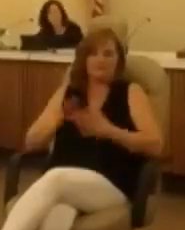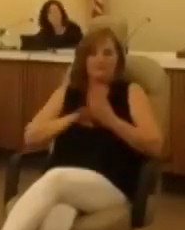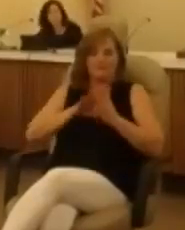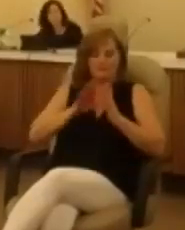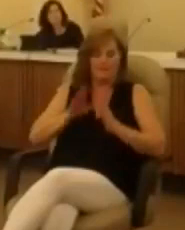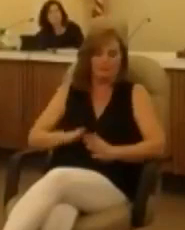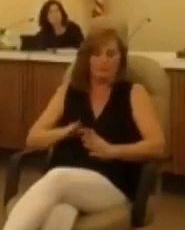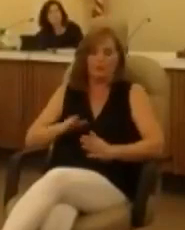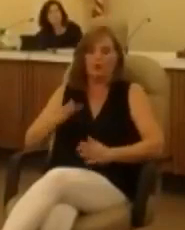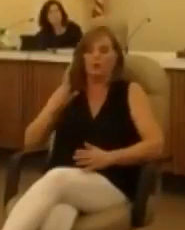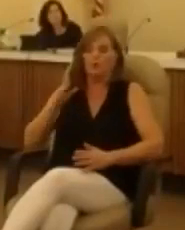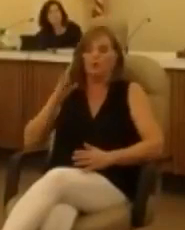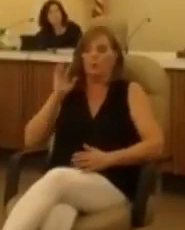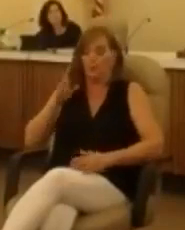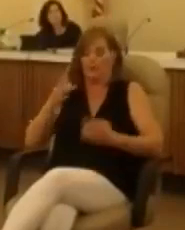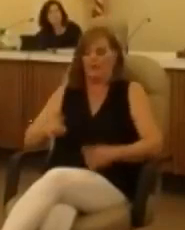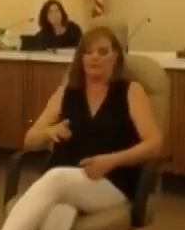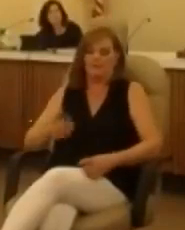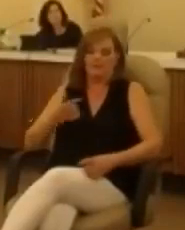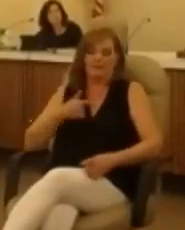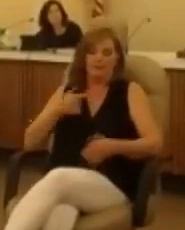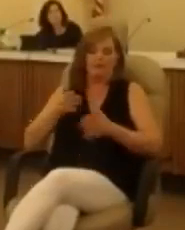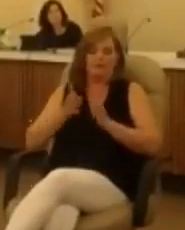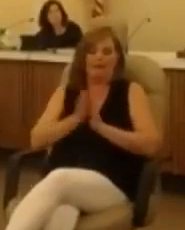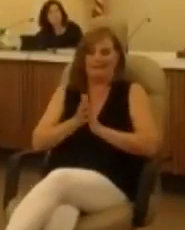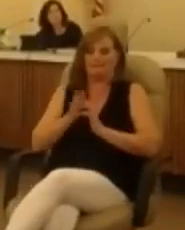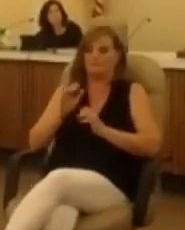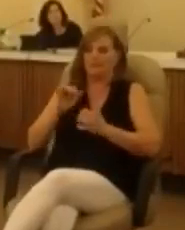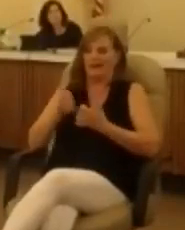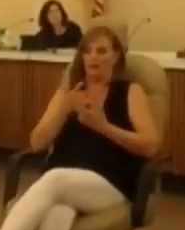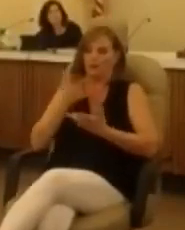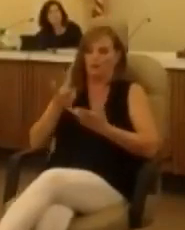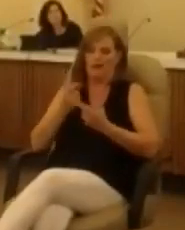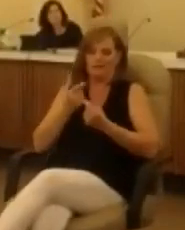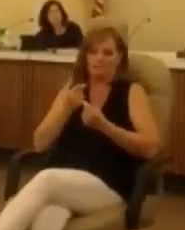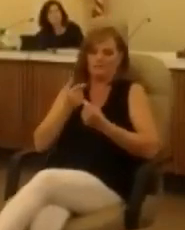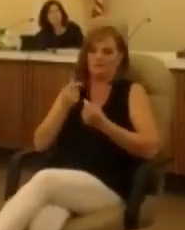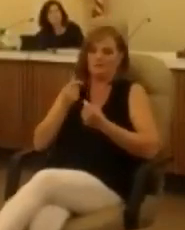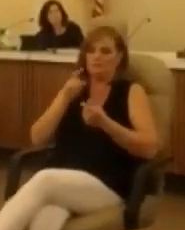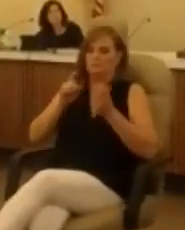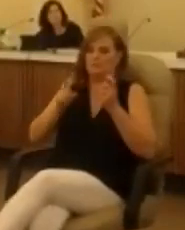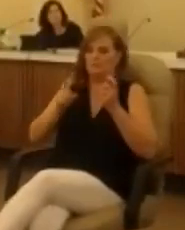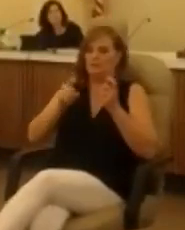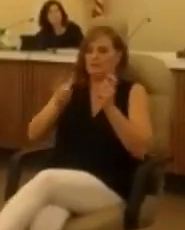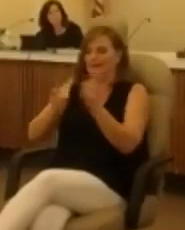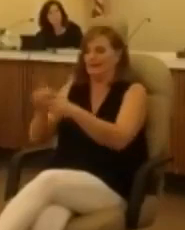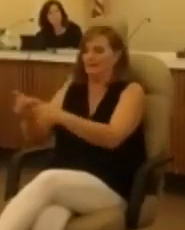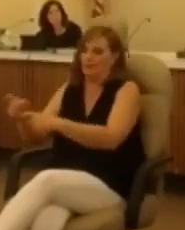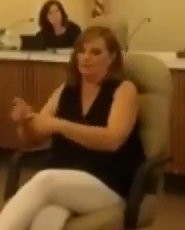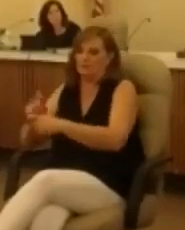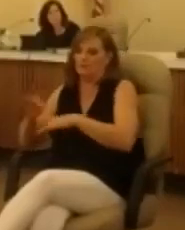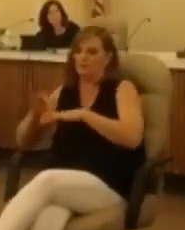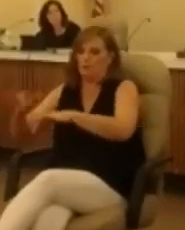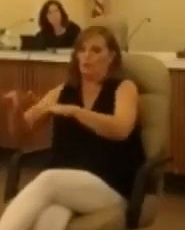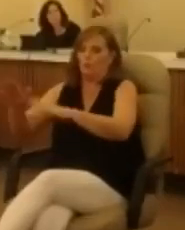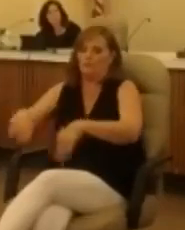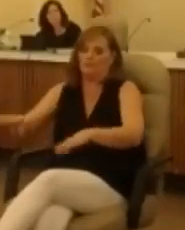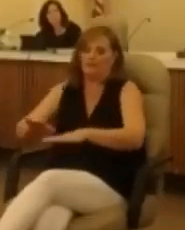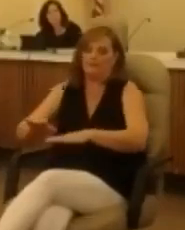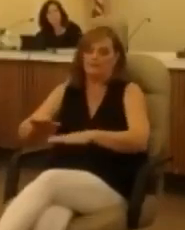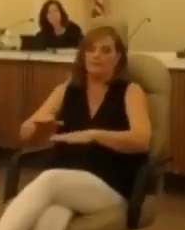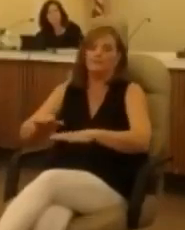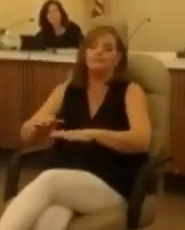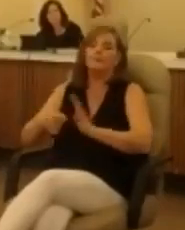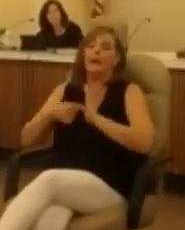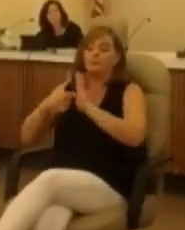want this open space arranged, town? And present a new open space proposal, which